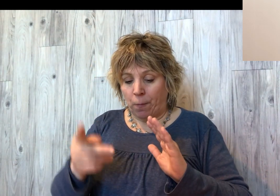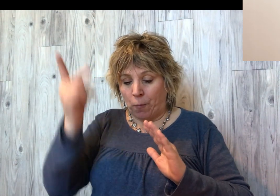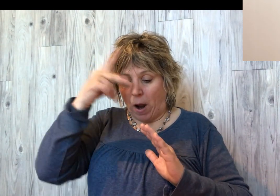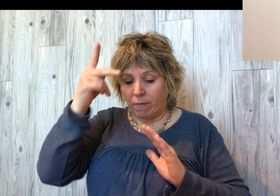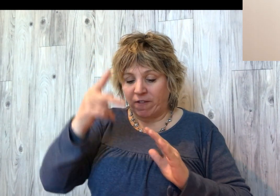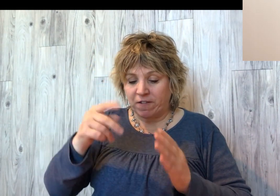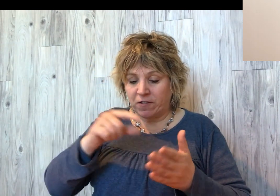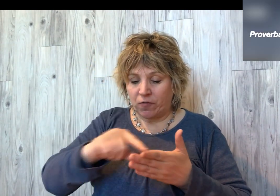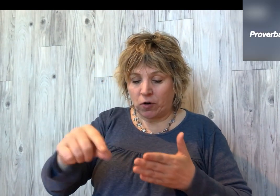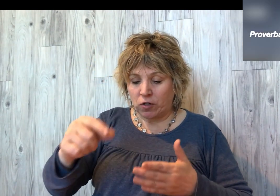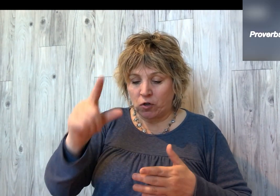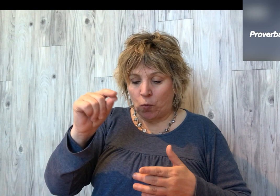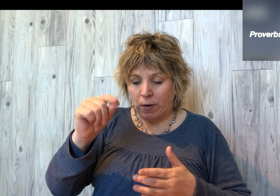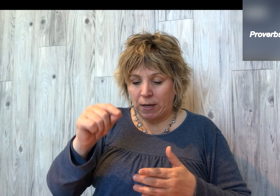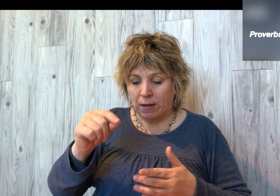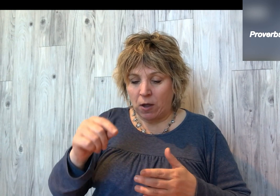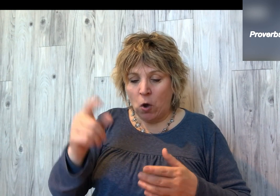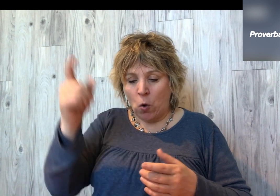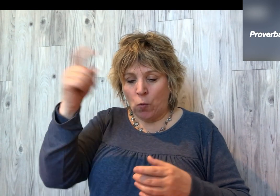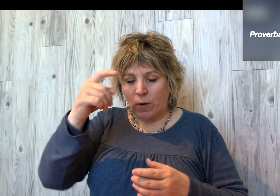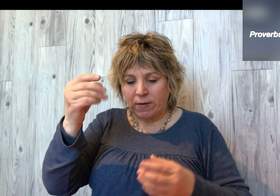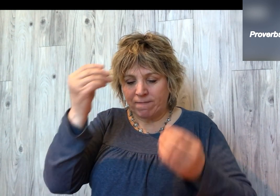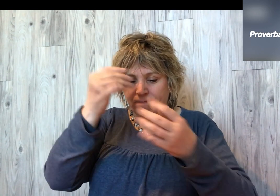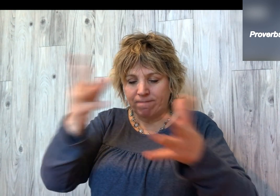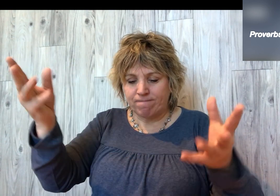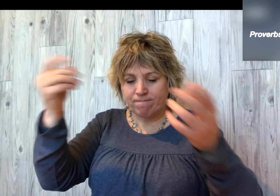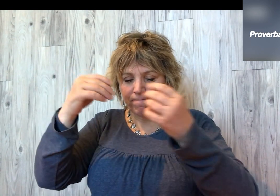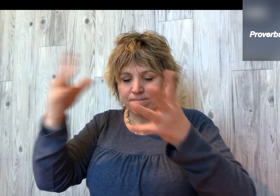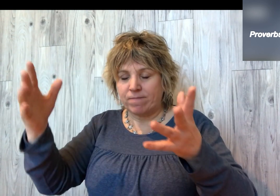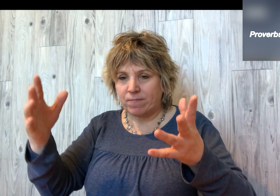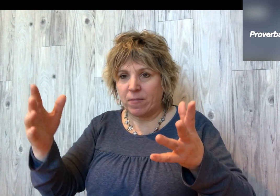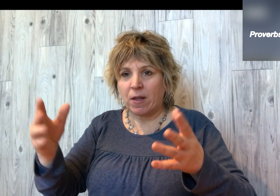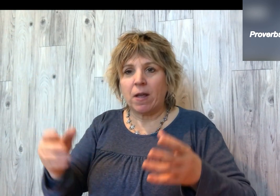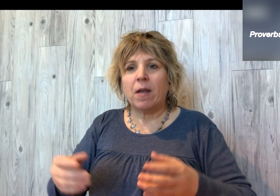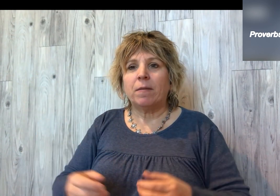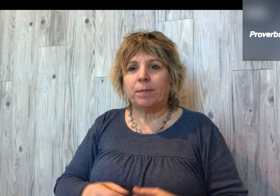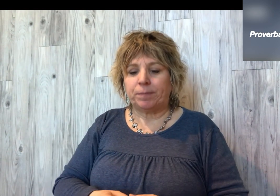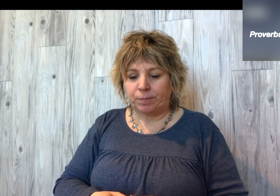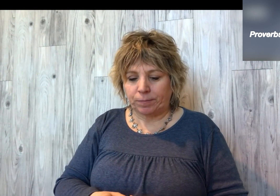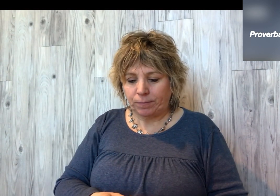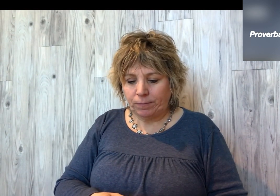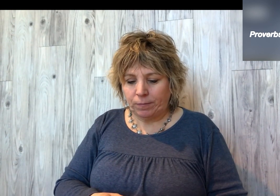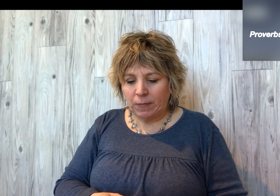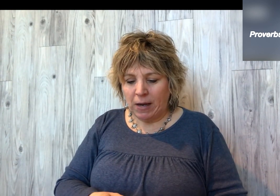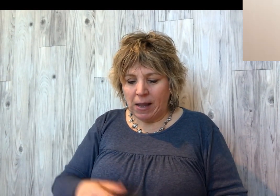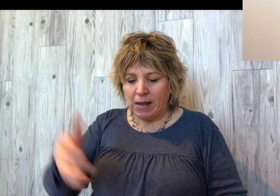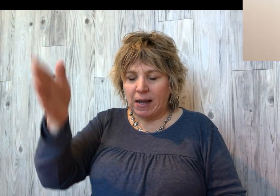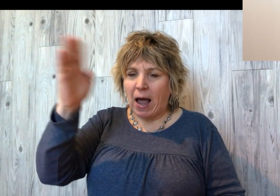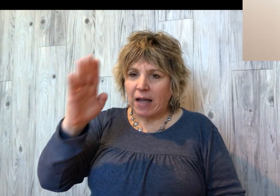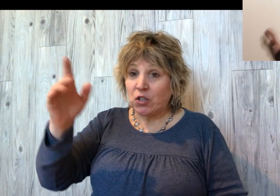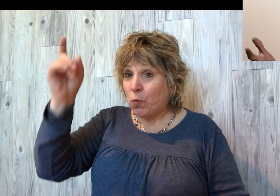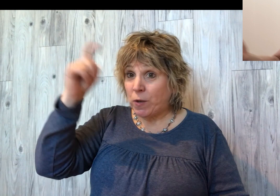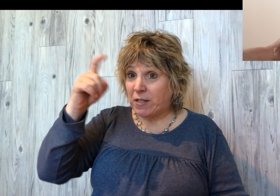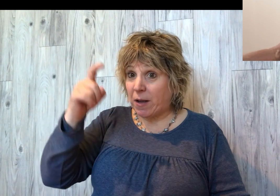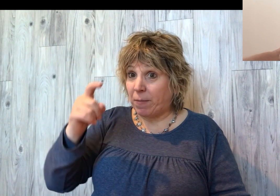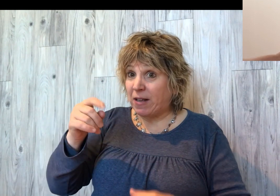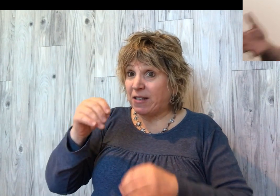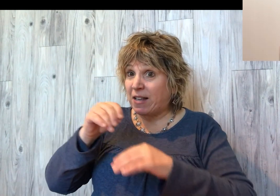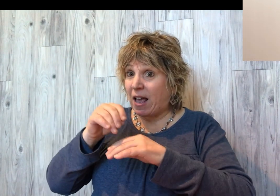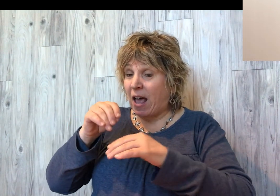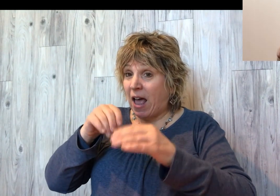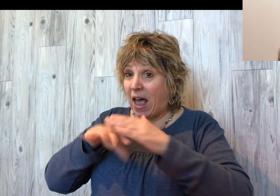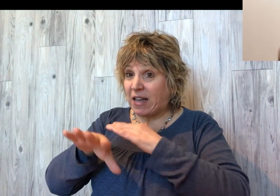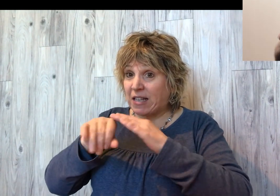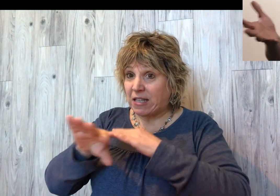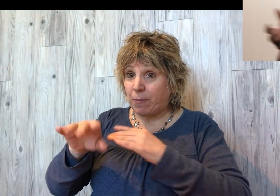verse 20 says this, wisdom shouts in the streets. She cries out in the public square. He's saying God's wisdom is accessible.